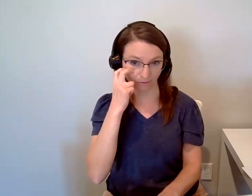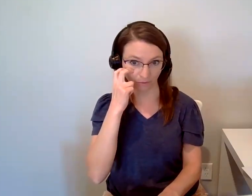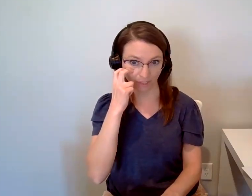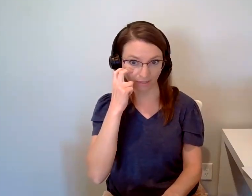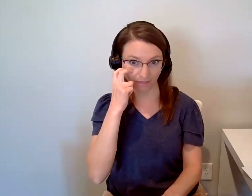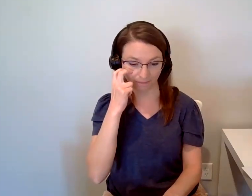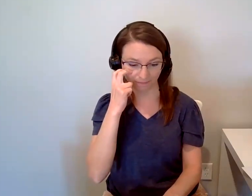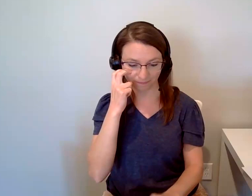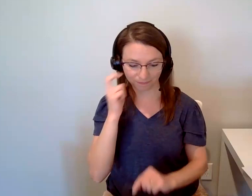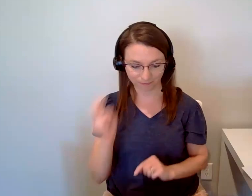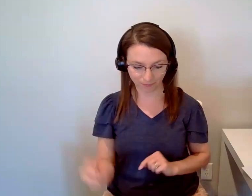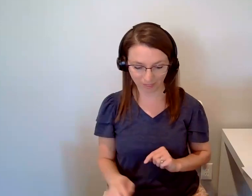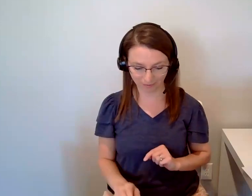All right. Okay.